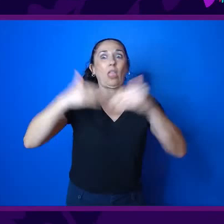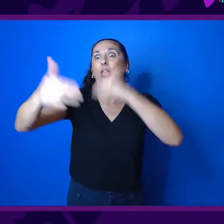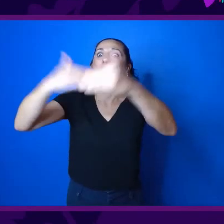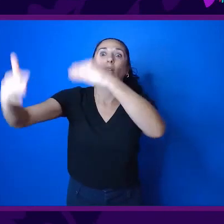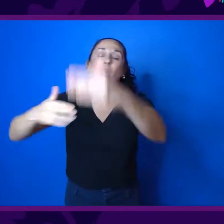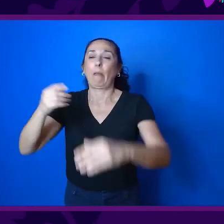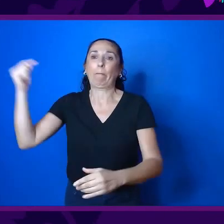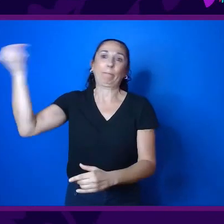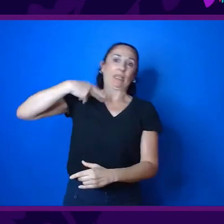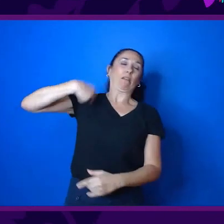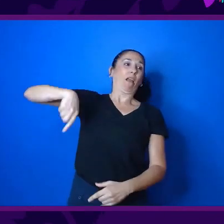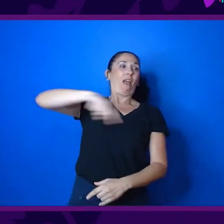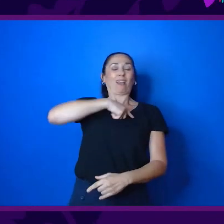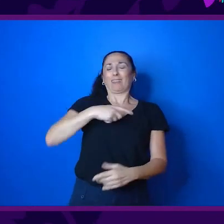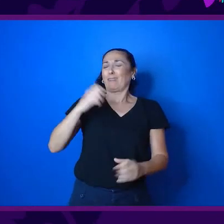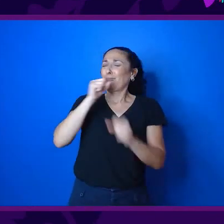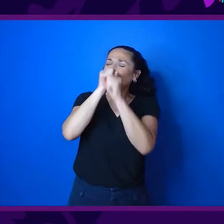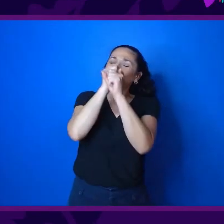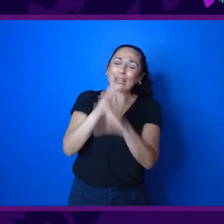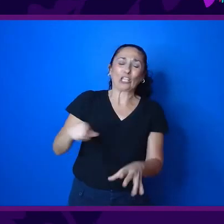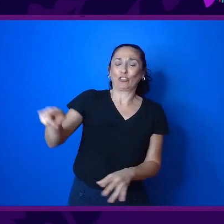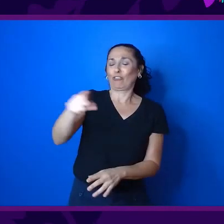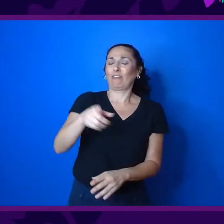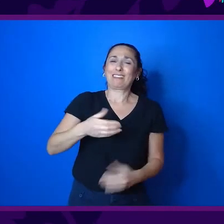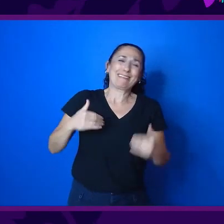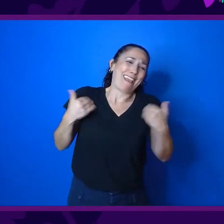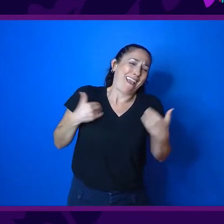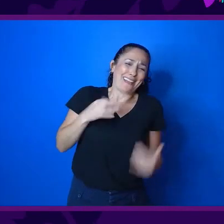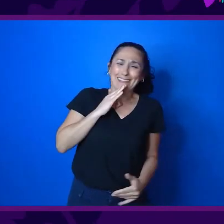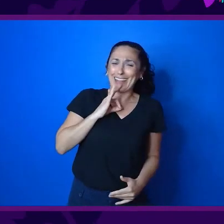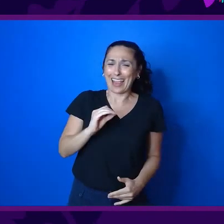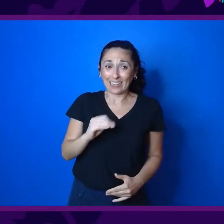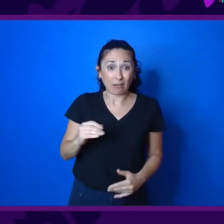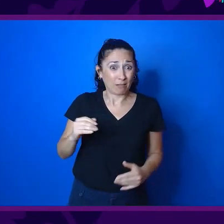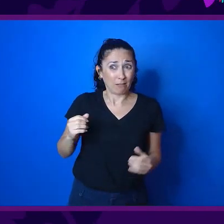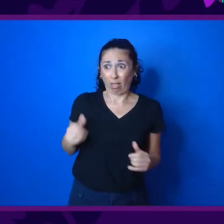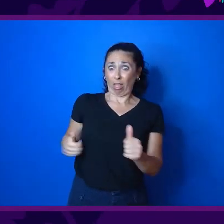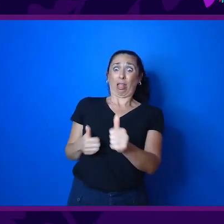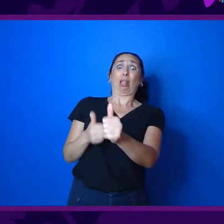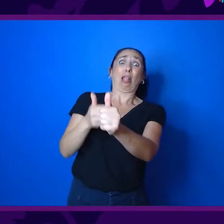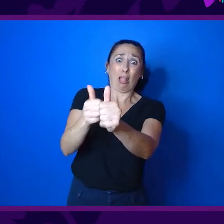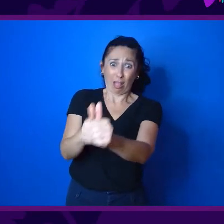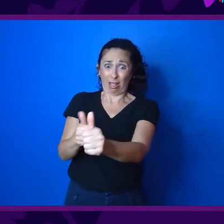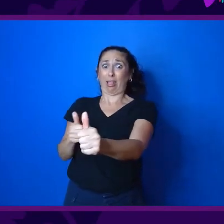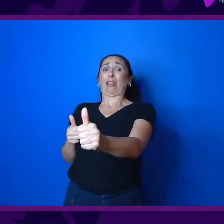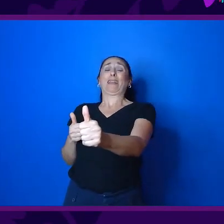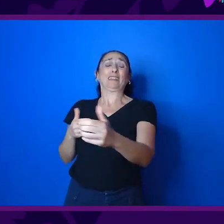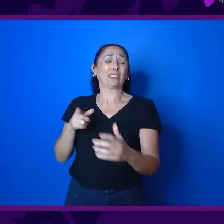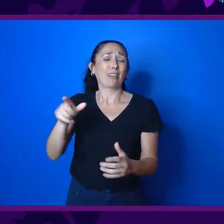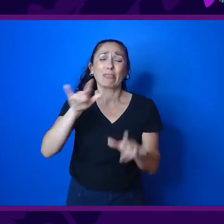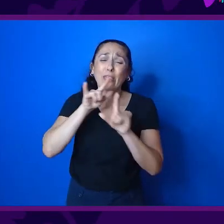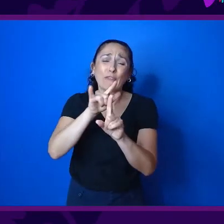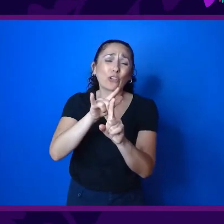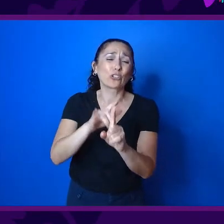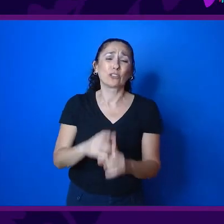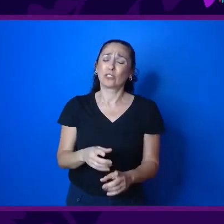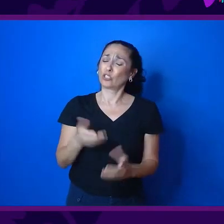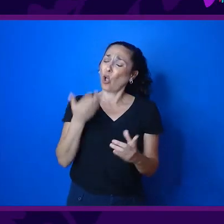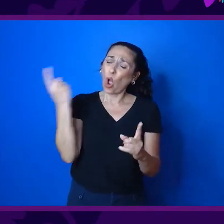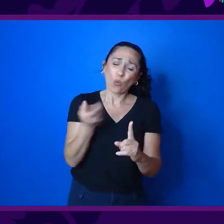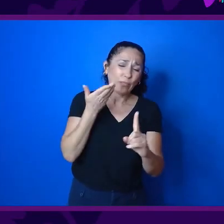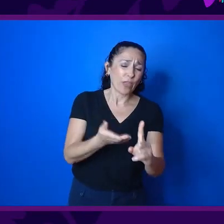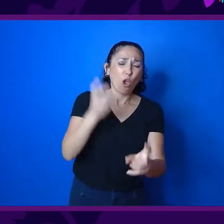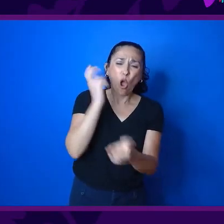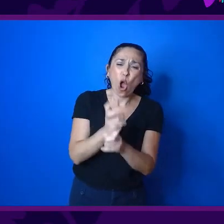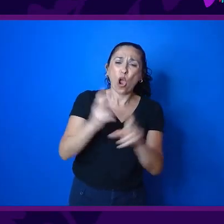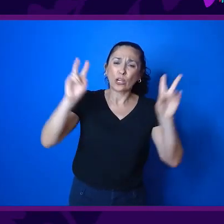so young at 90. Many of us can't even keep up with her, but I love her. She's there on the hard issues when we try to support